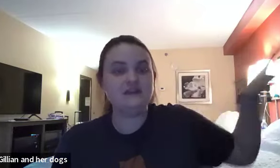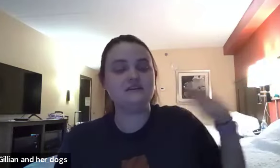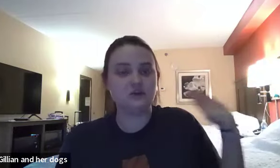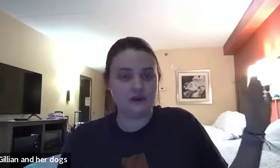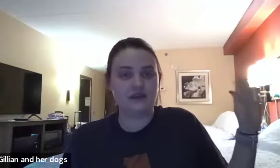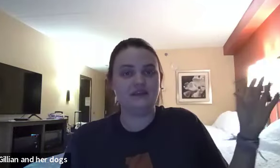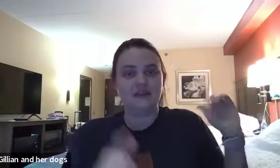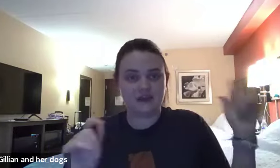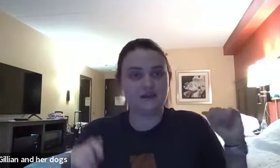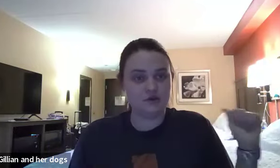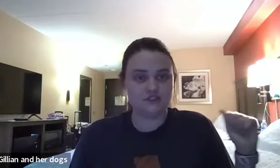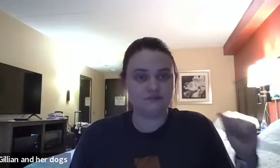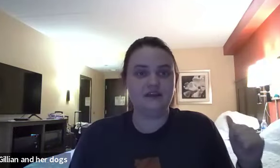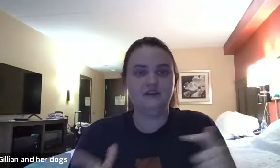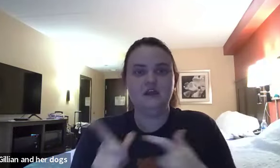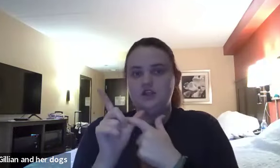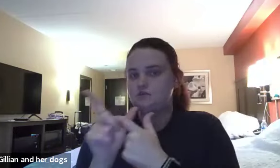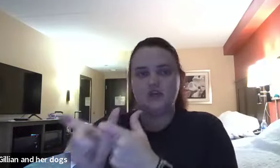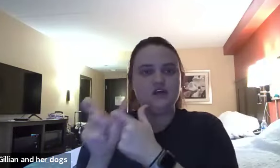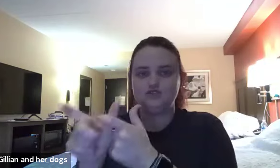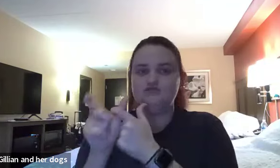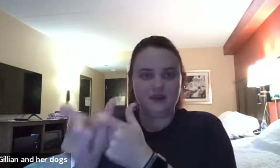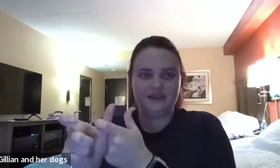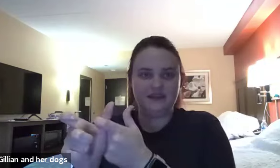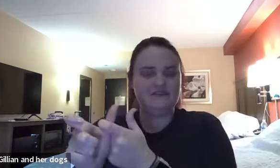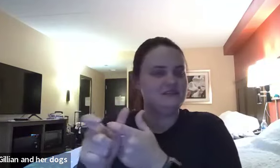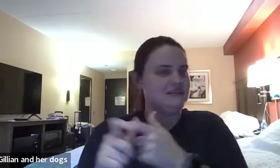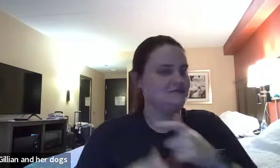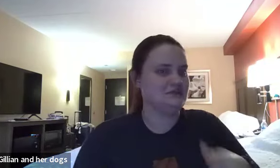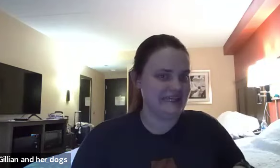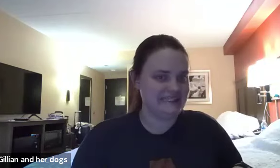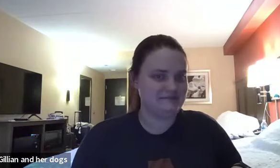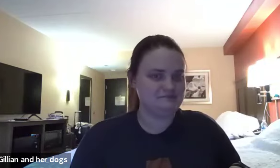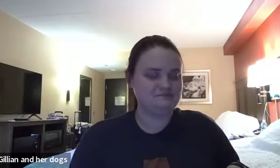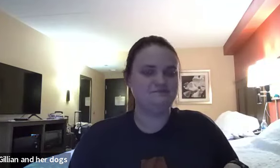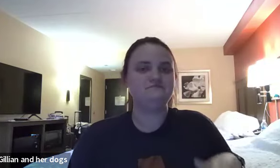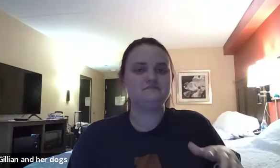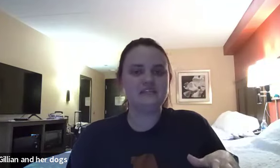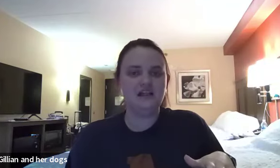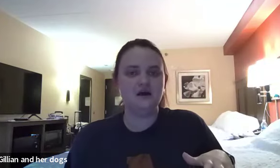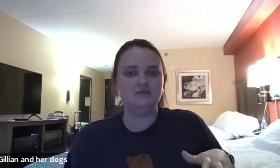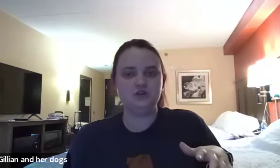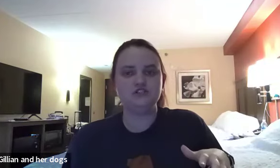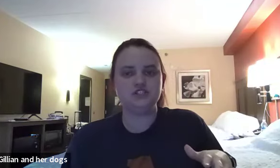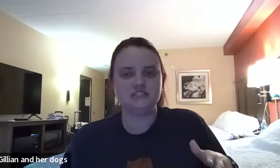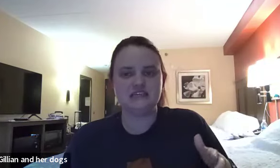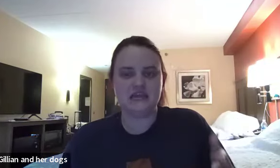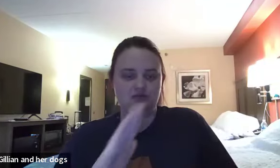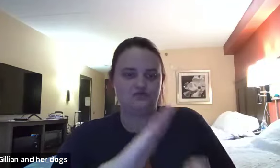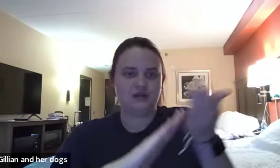running away, that kind of motion to be late, you would not do running and then the sign for late. You would just say